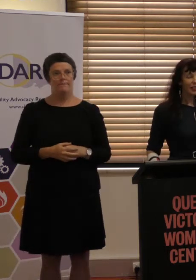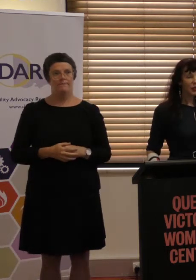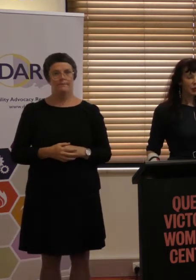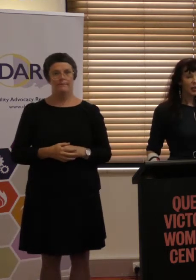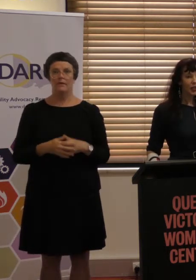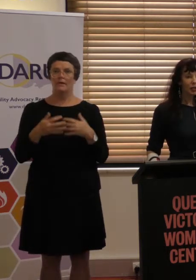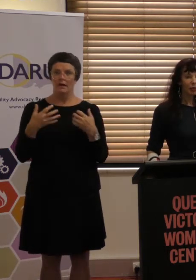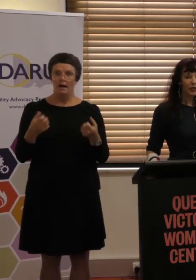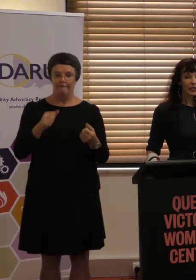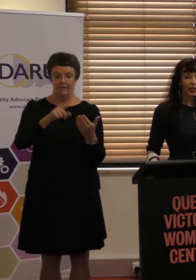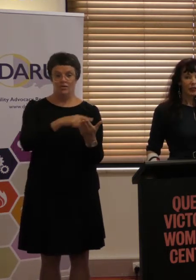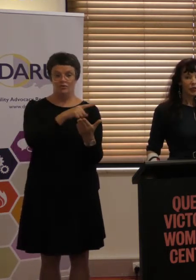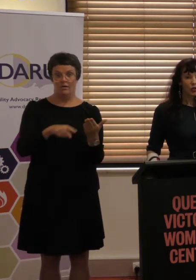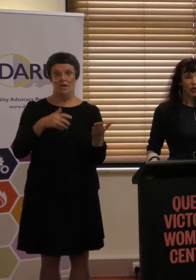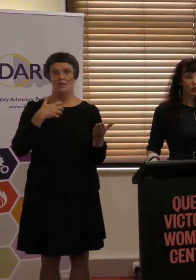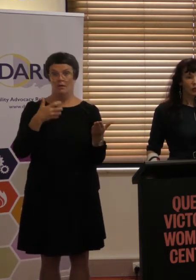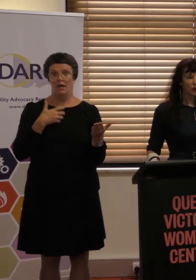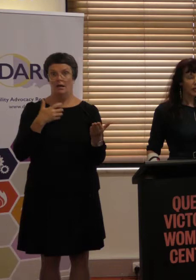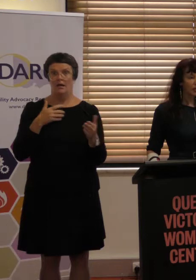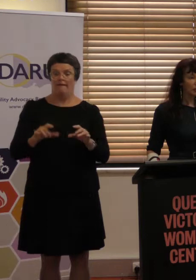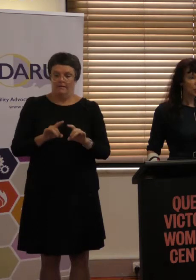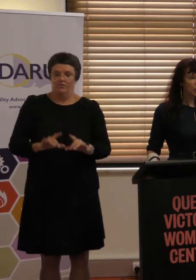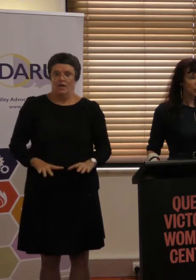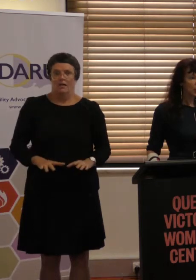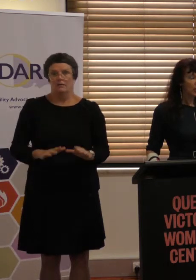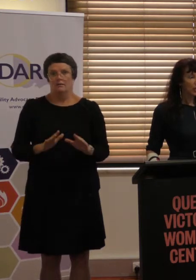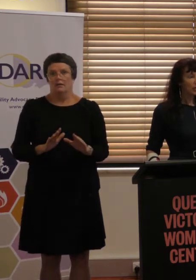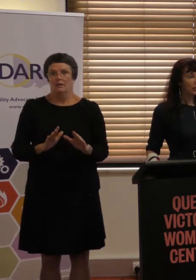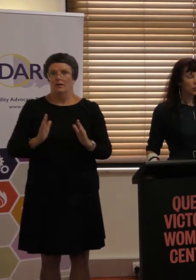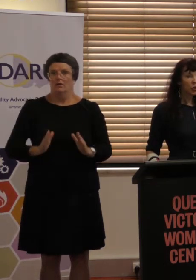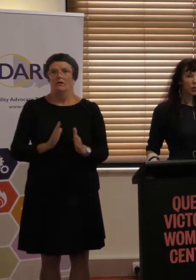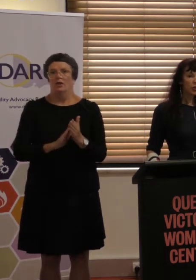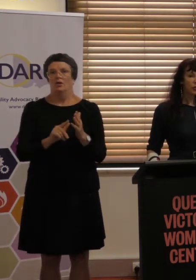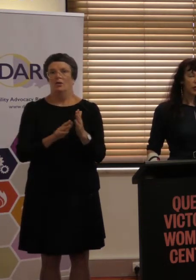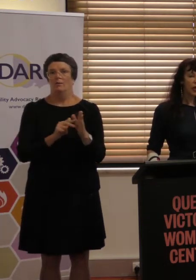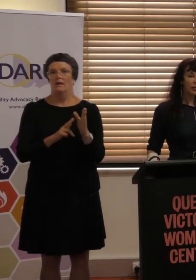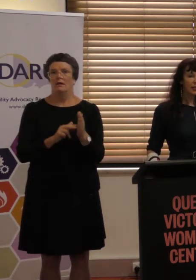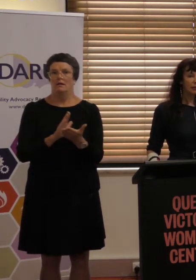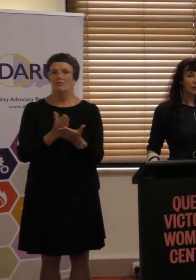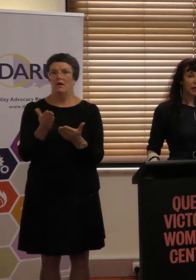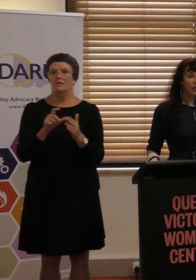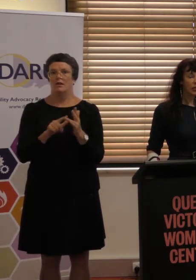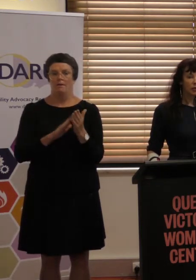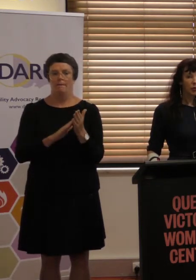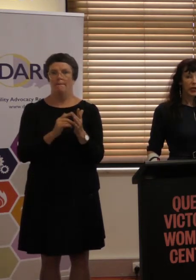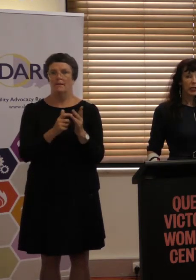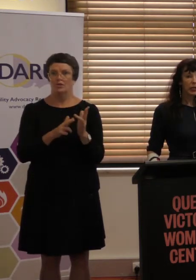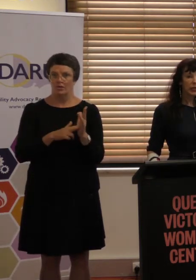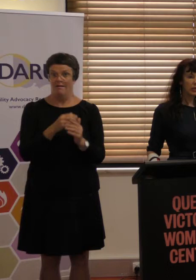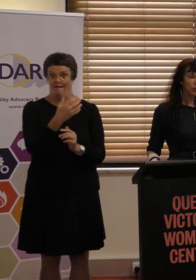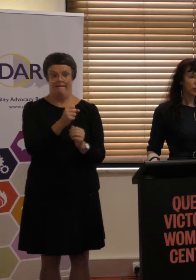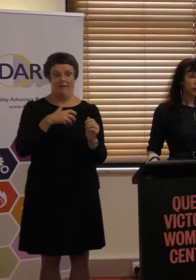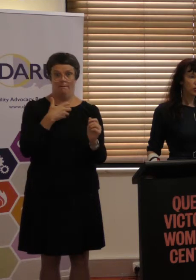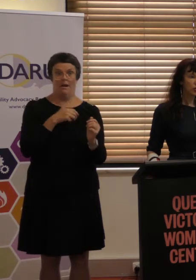a discrimination complaint at the Australian Human Rights Commission, the school still can't seem to manage to bring in